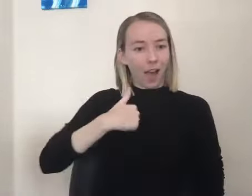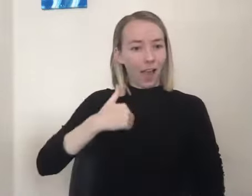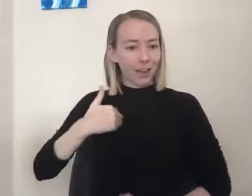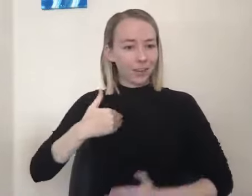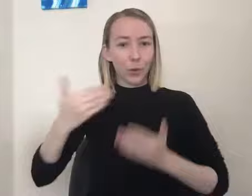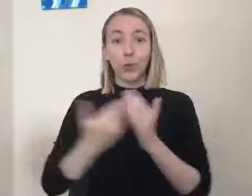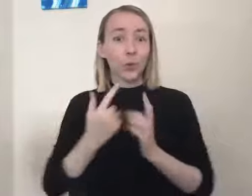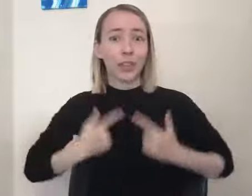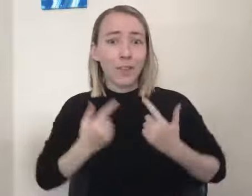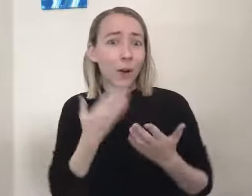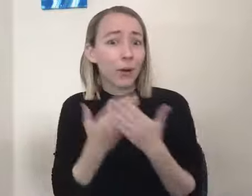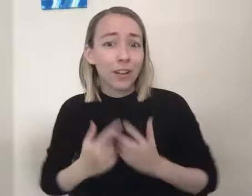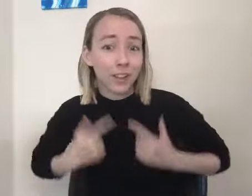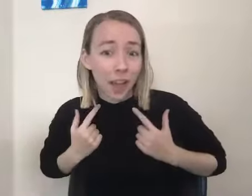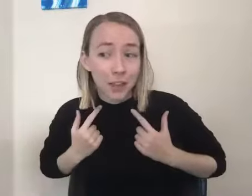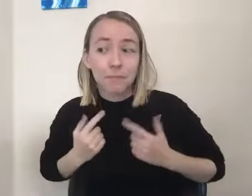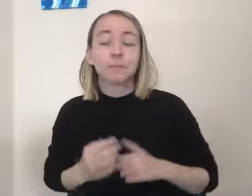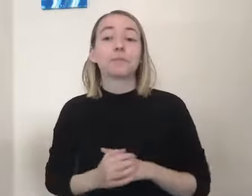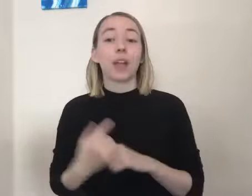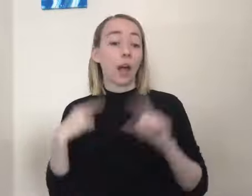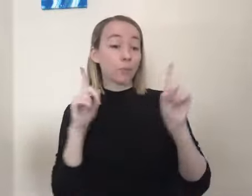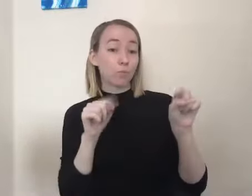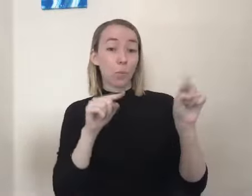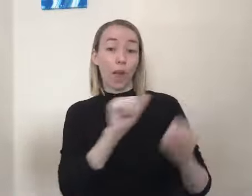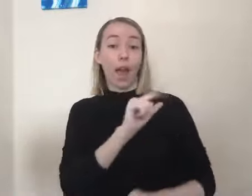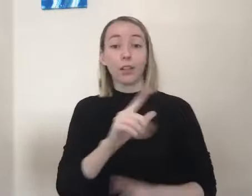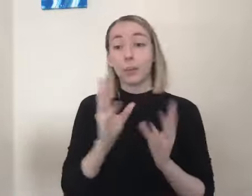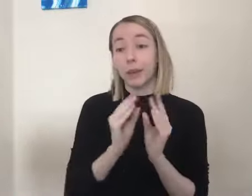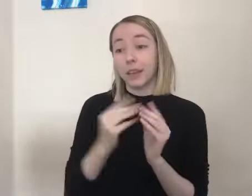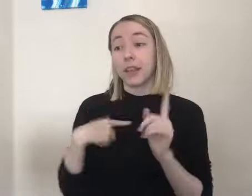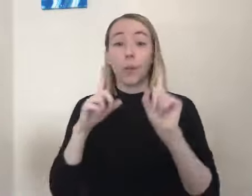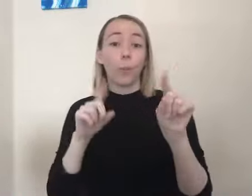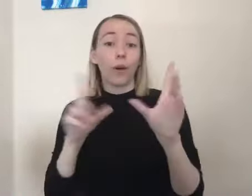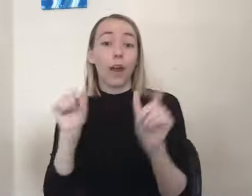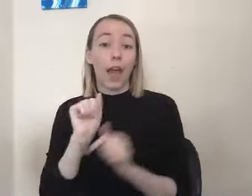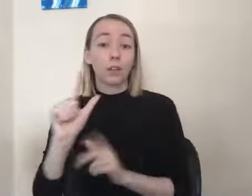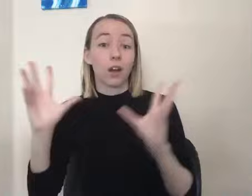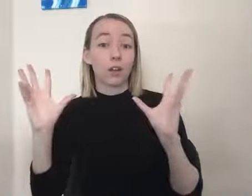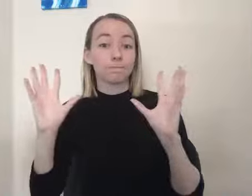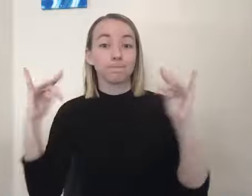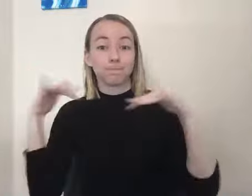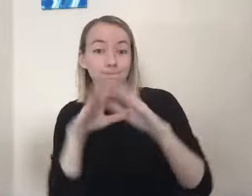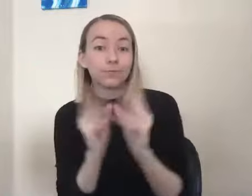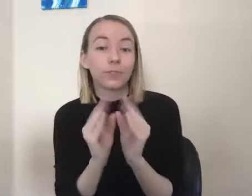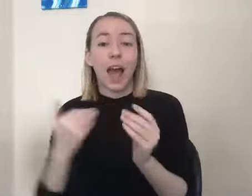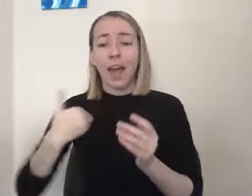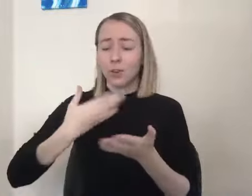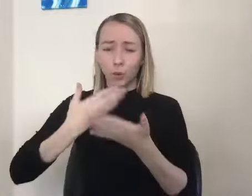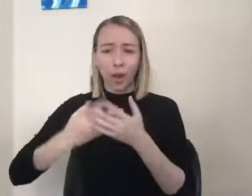for his boys. He didn't have time for me. He was a sad, sad man. And because of Al-Anon, I had a life. I had a